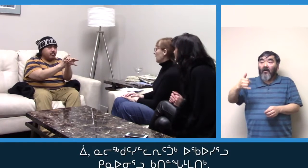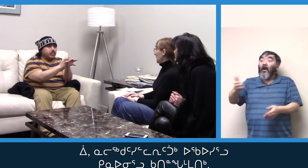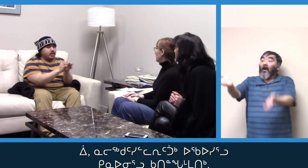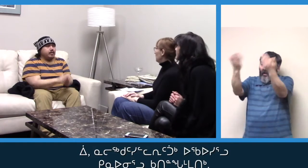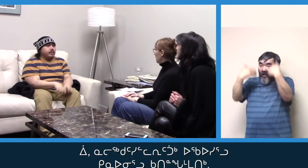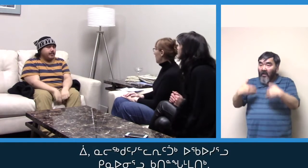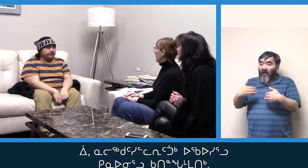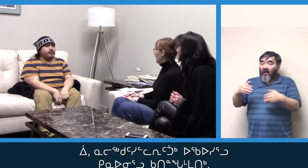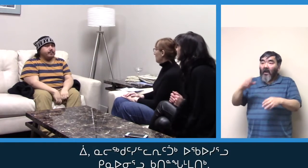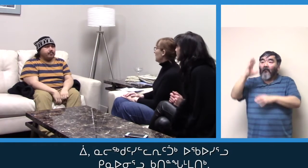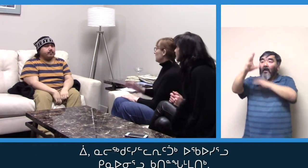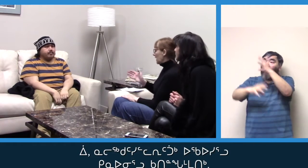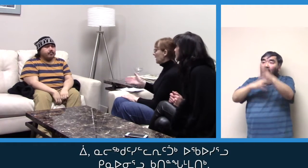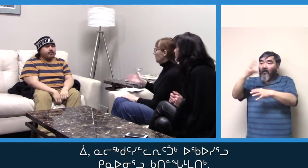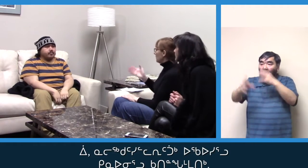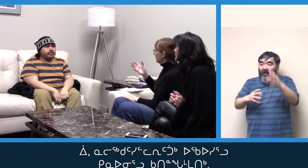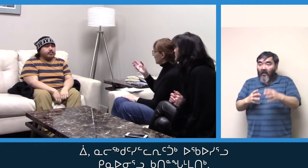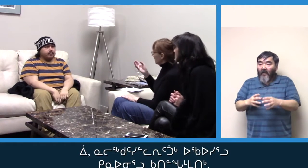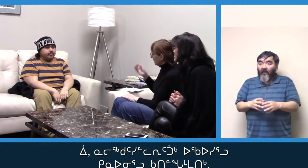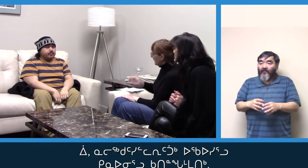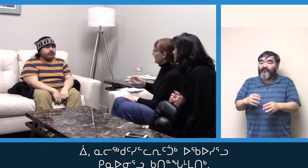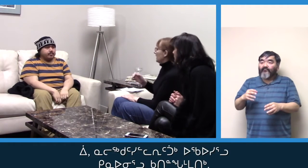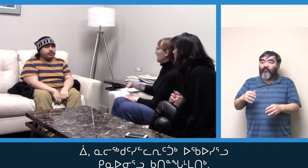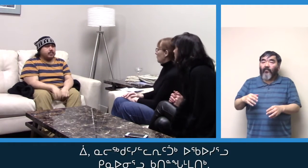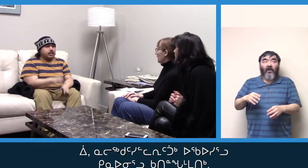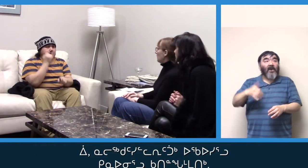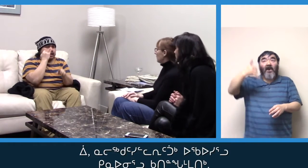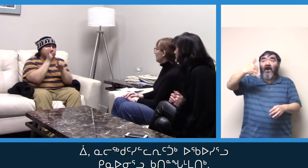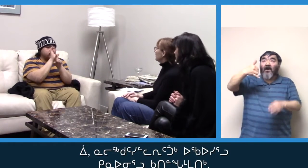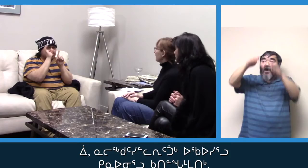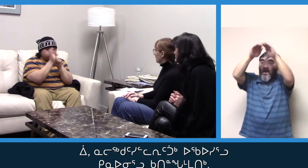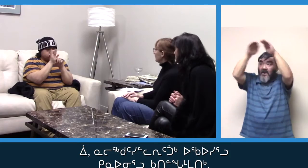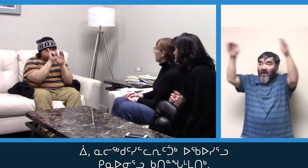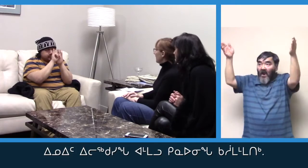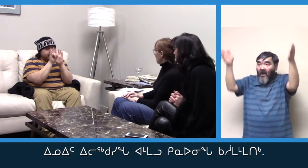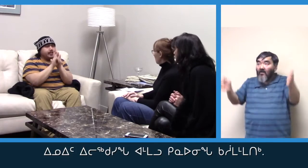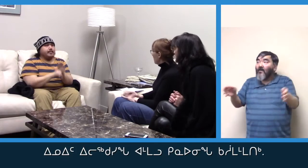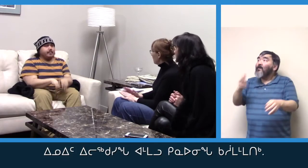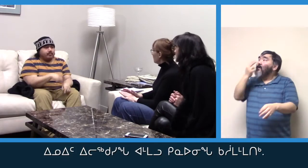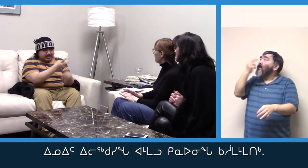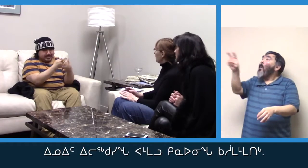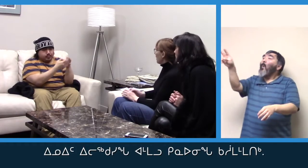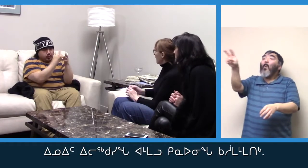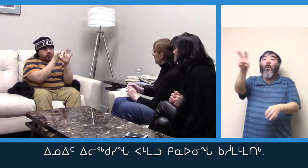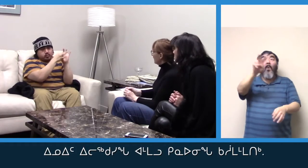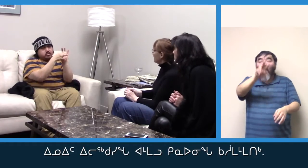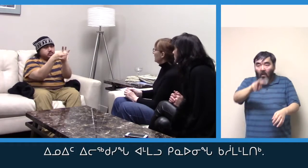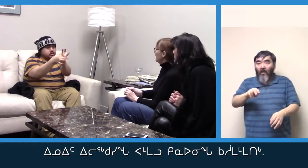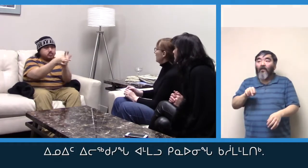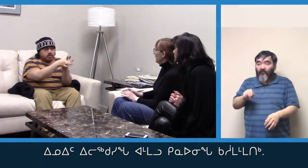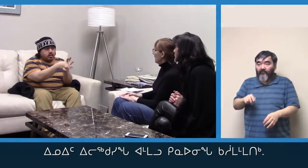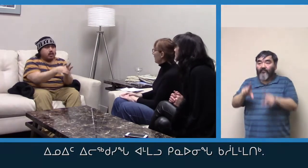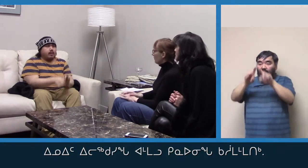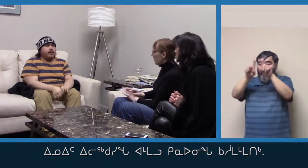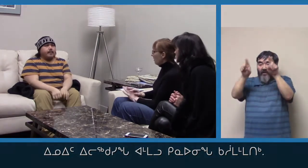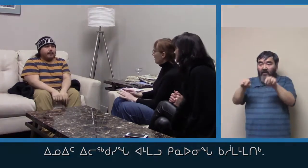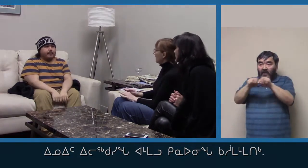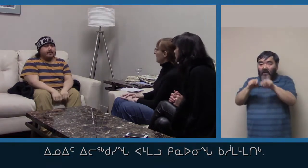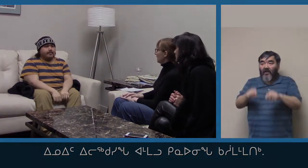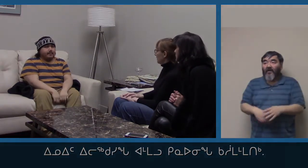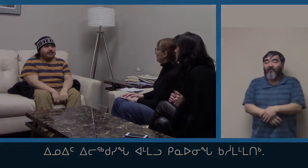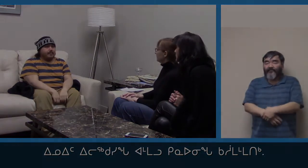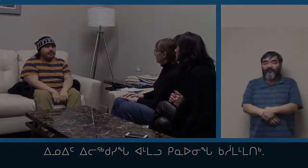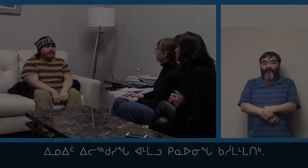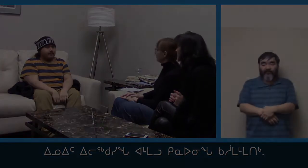Yes, yeah, it's a real parallel because language and identity, they go together. And Inuit culture, our identity, they're